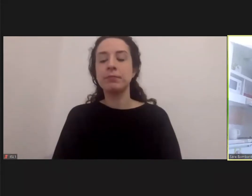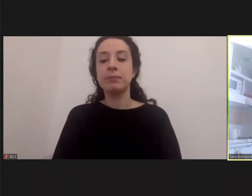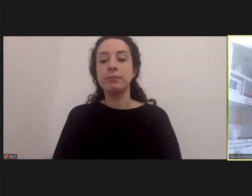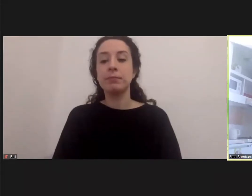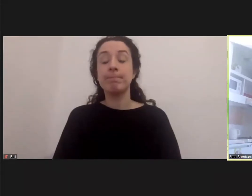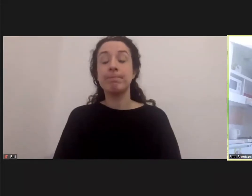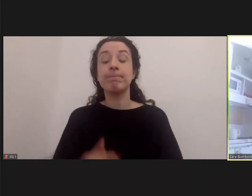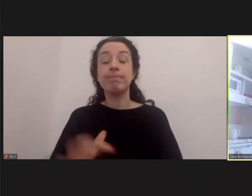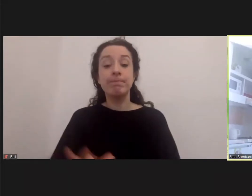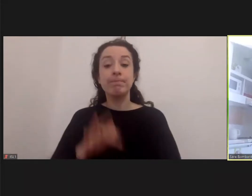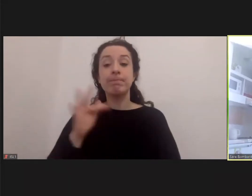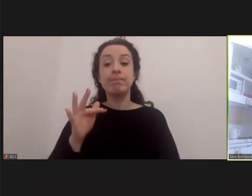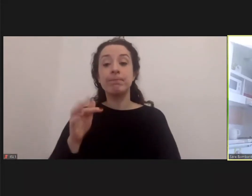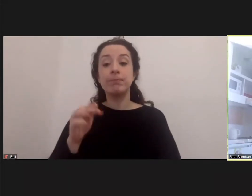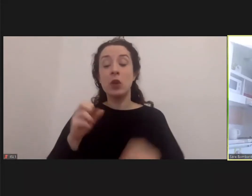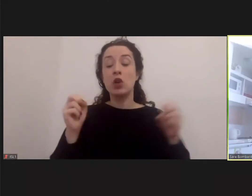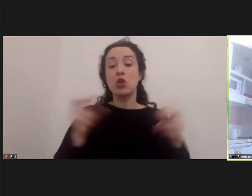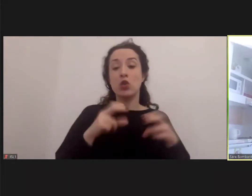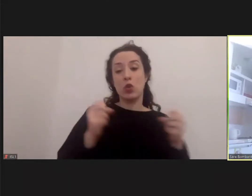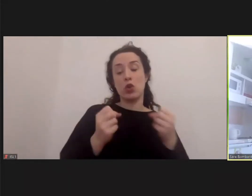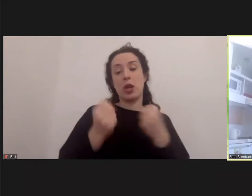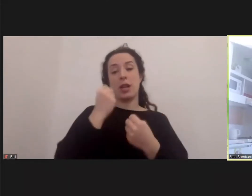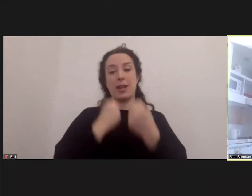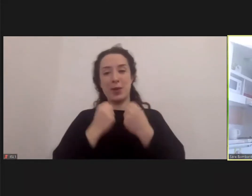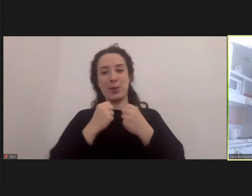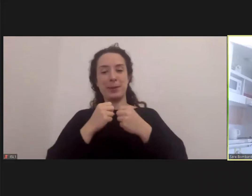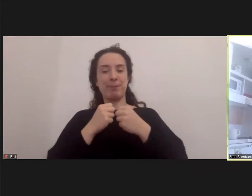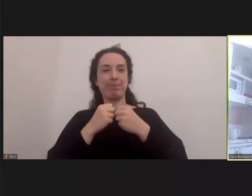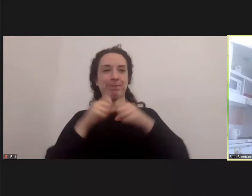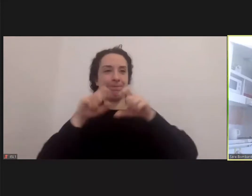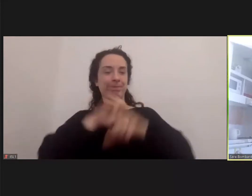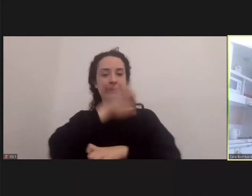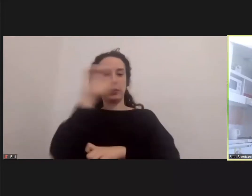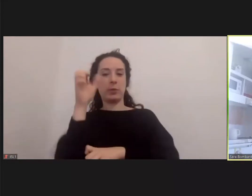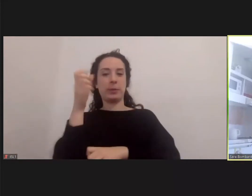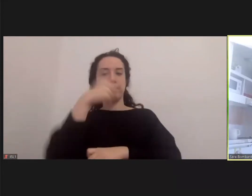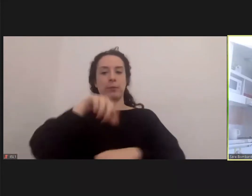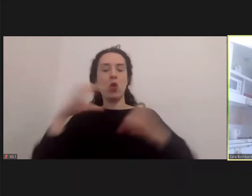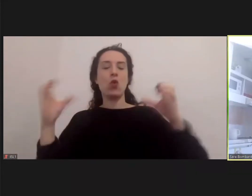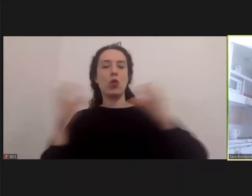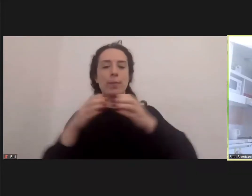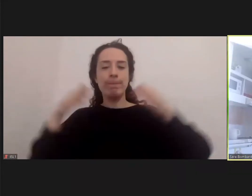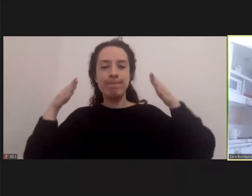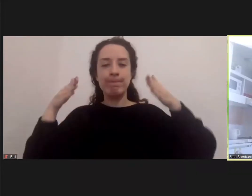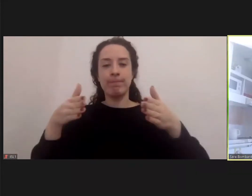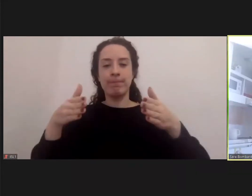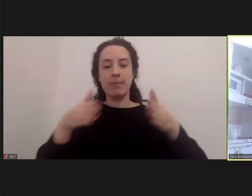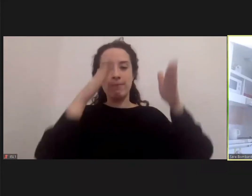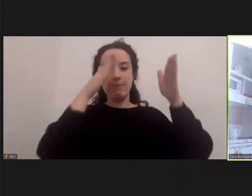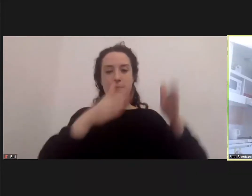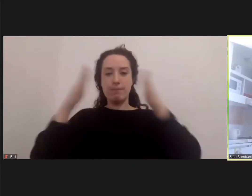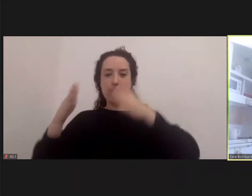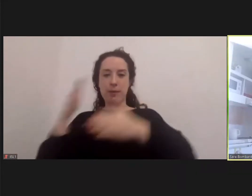Furthermore, Social Economy Europe as a working group on social economy and disability that is promoting by our